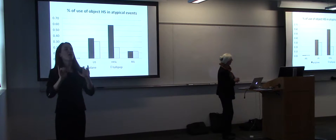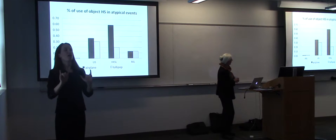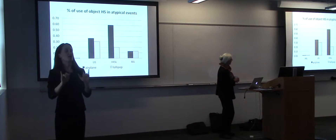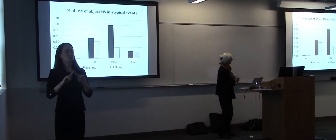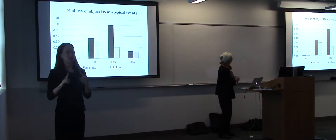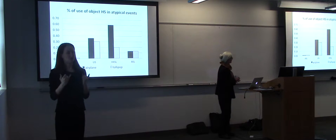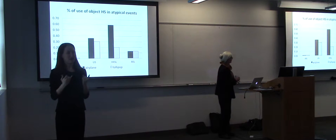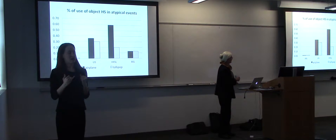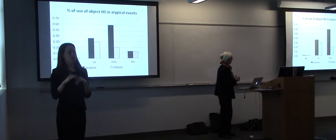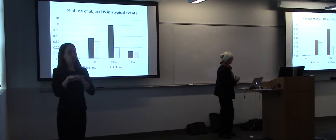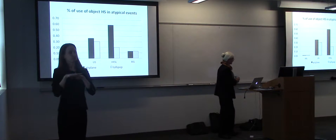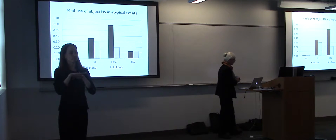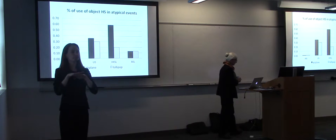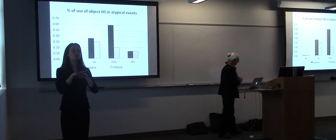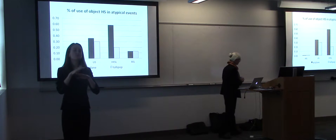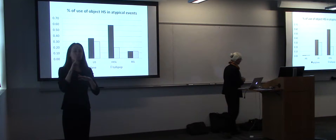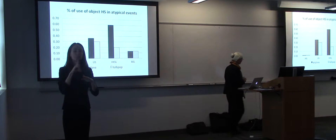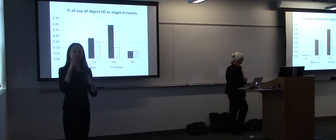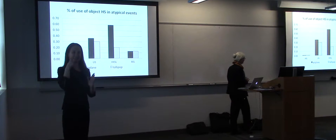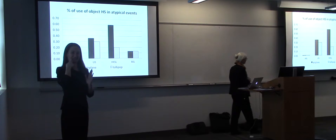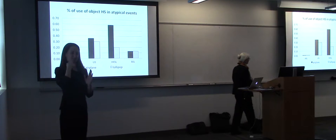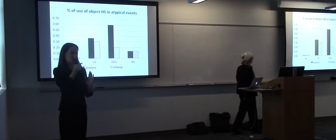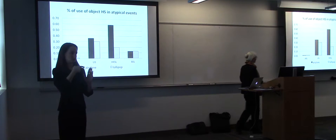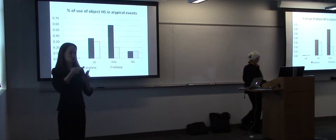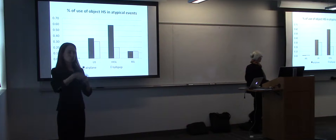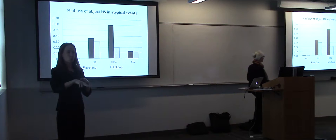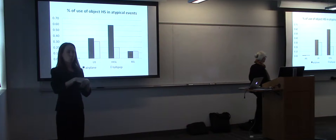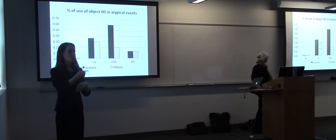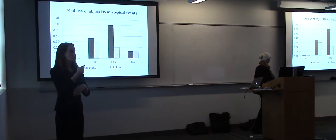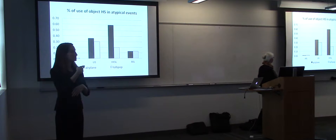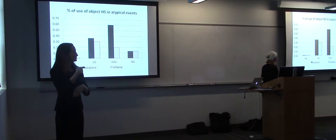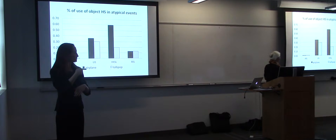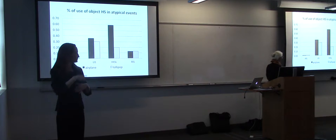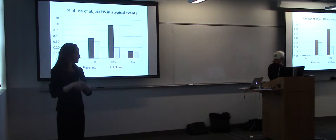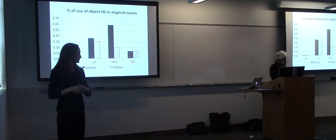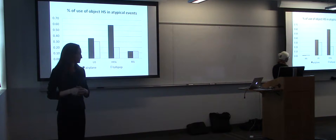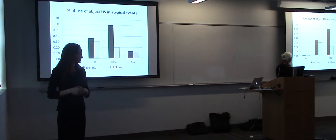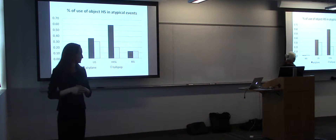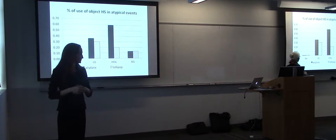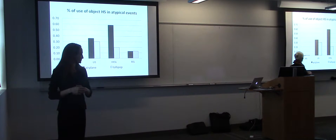these atypical events, you can see that